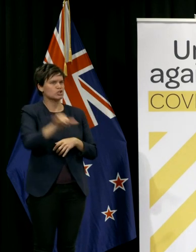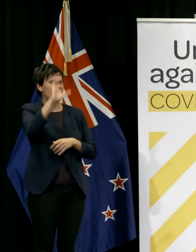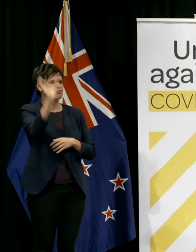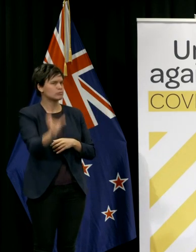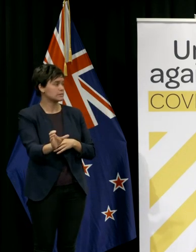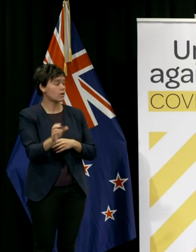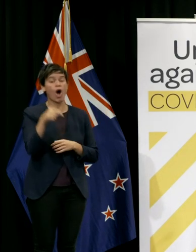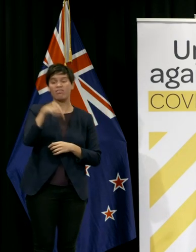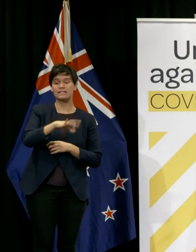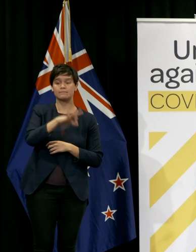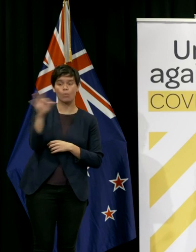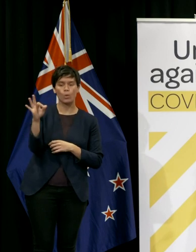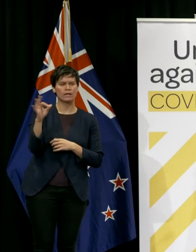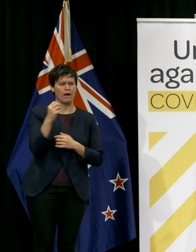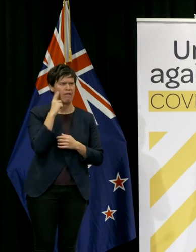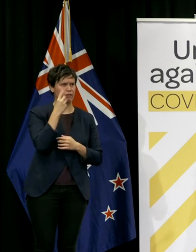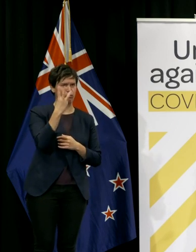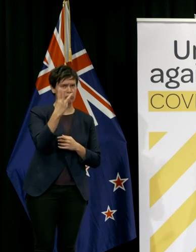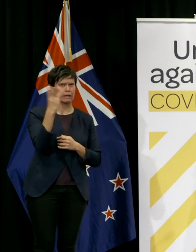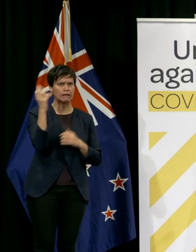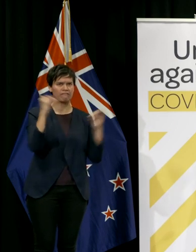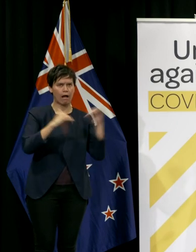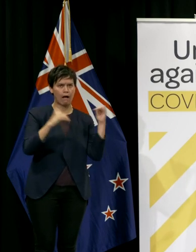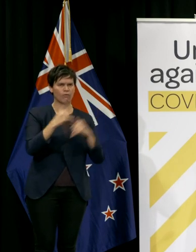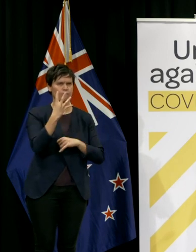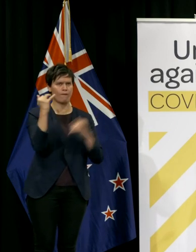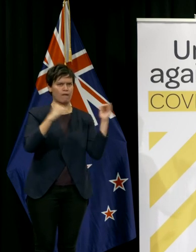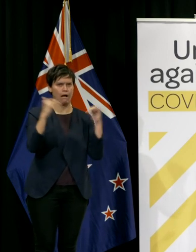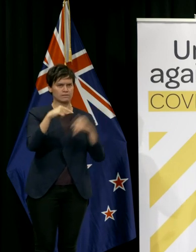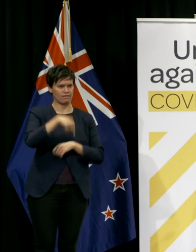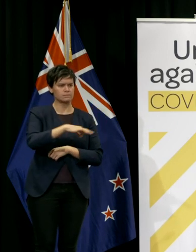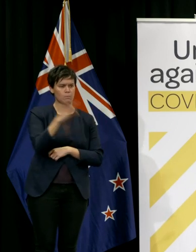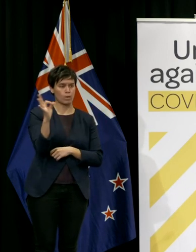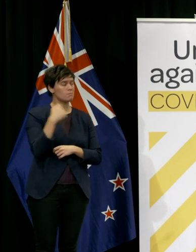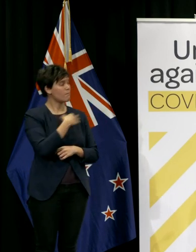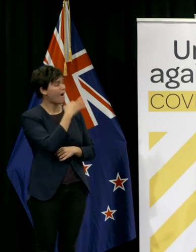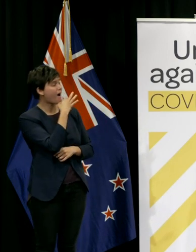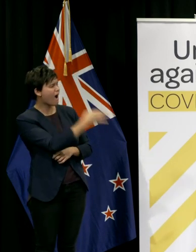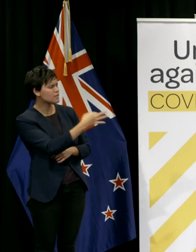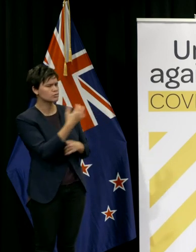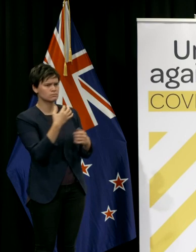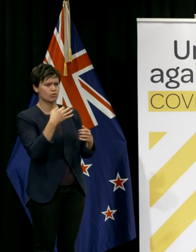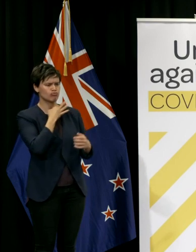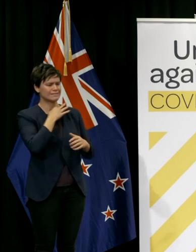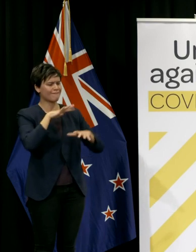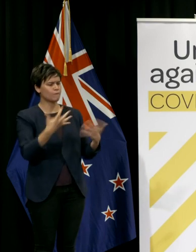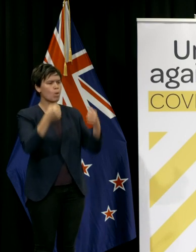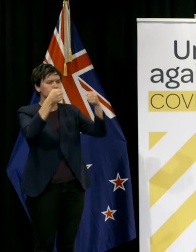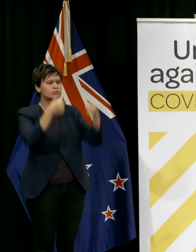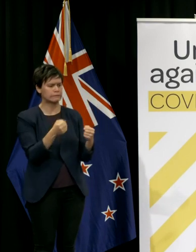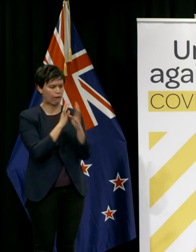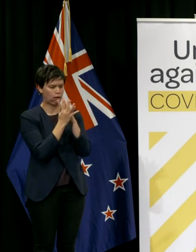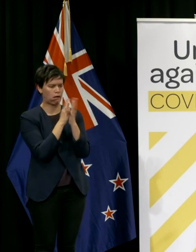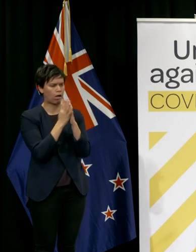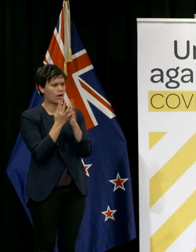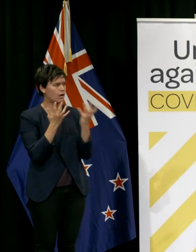morning to Auckland. How much higher is the risk of spread within our prisons, and is there being any consideration of releasing low-risk